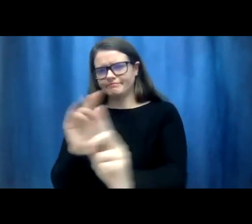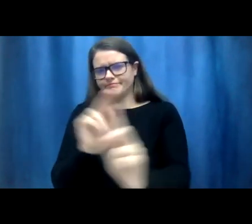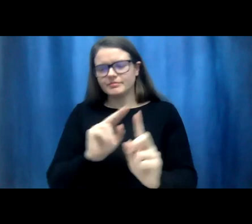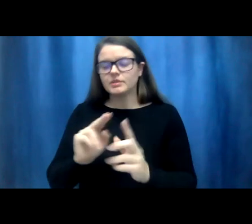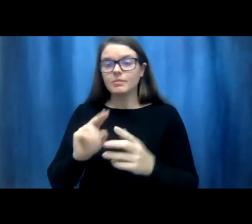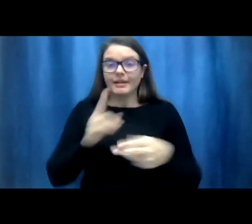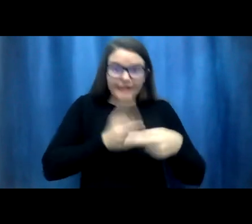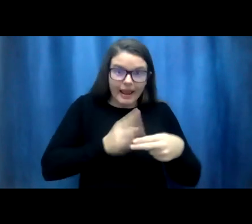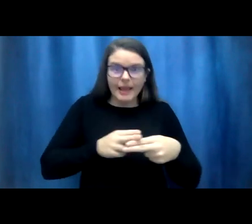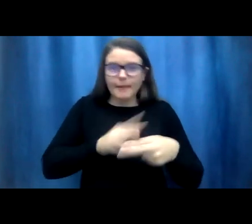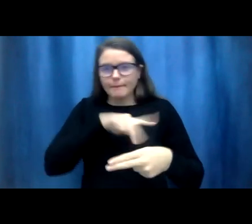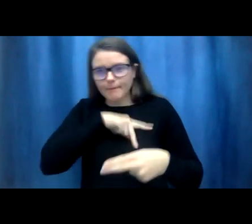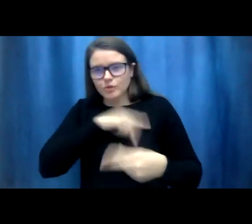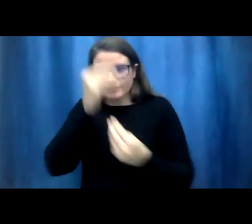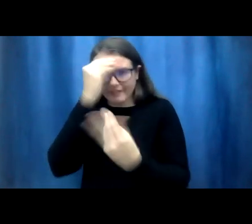shared.